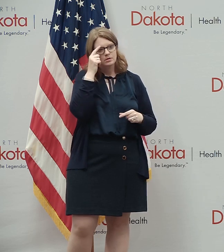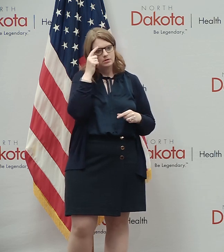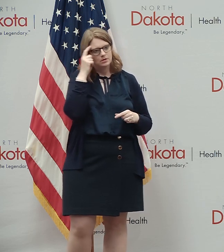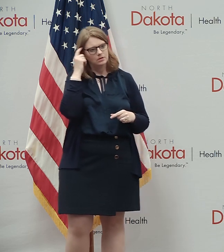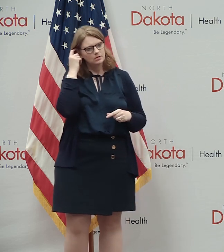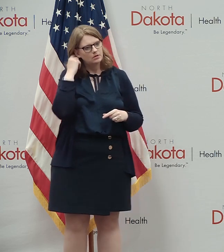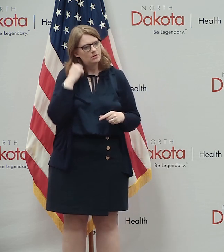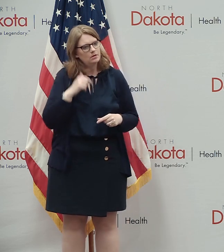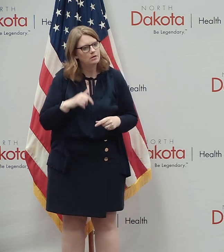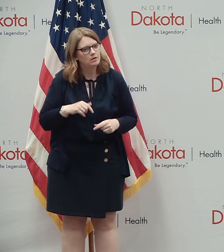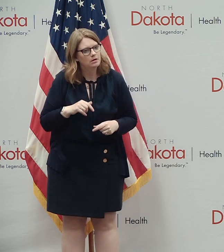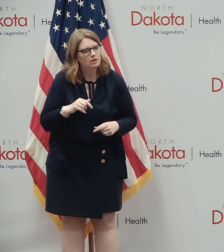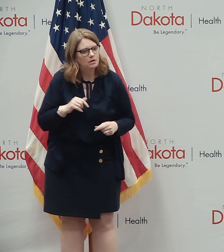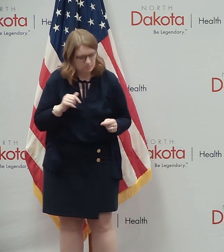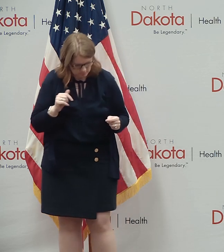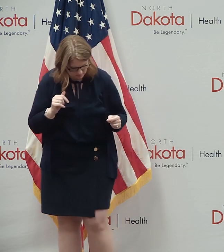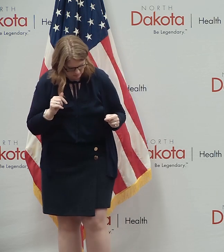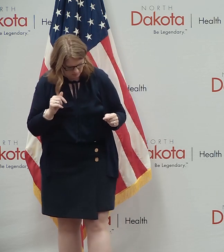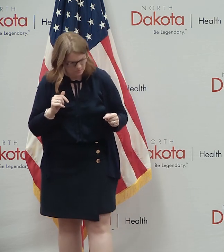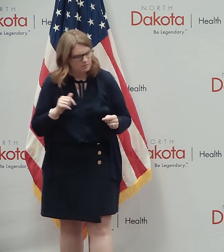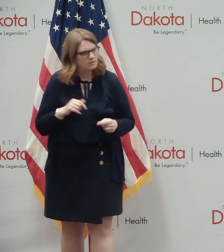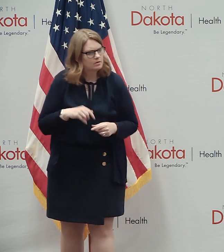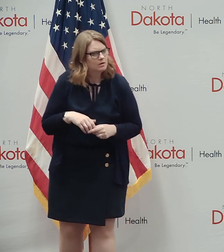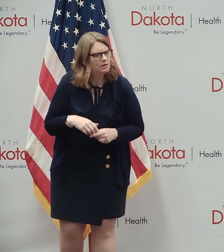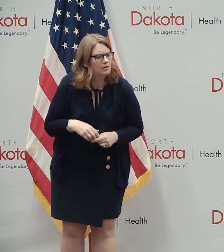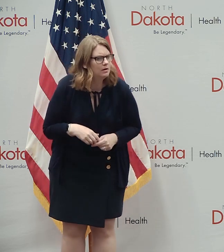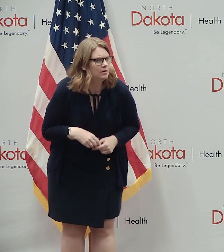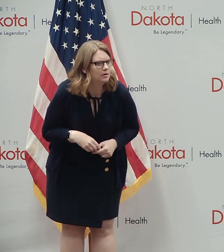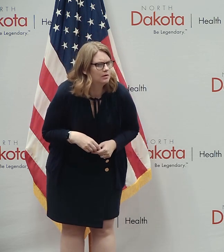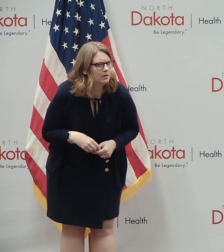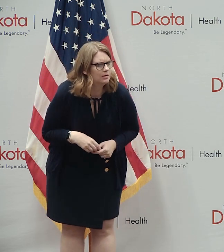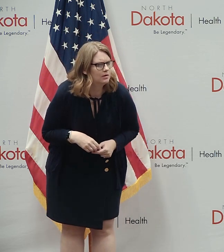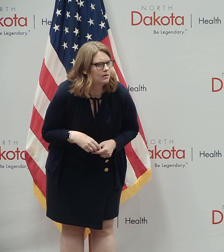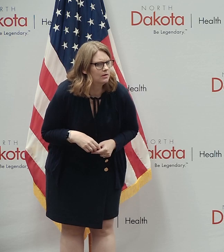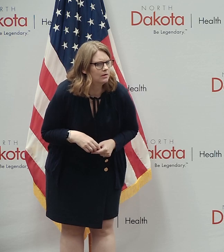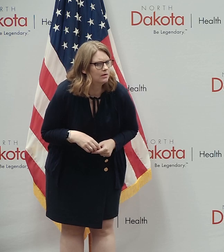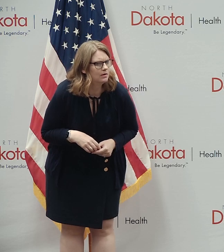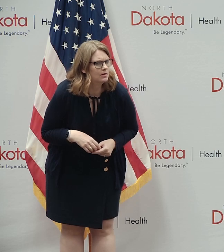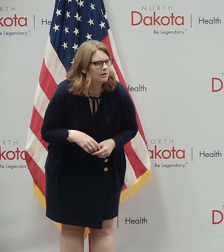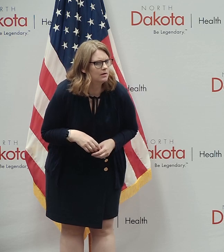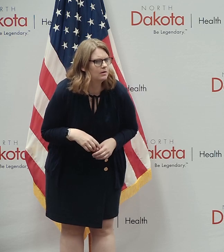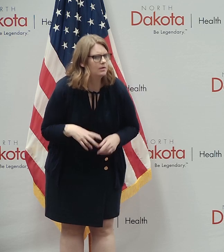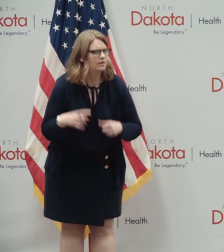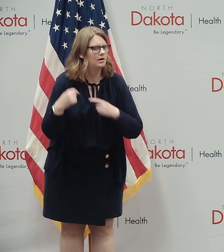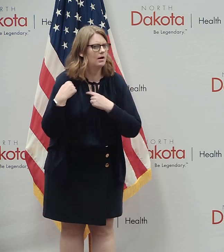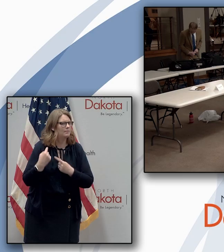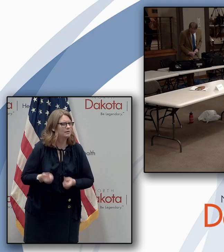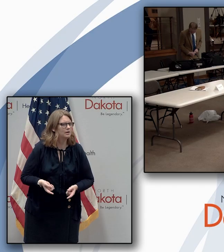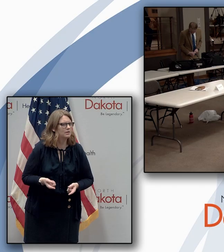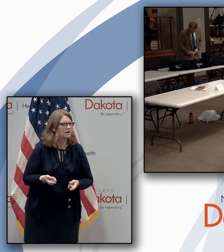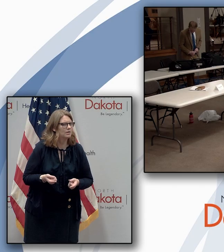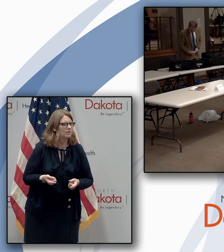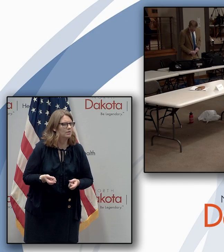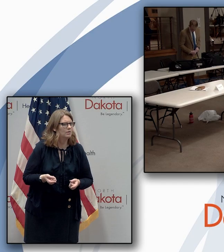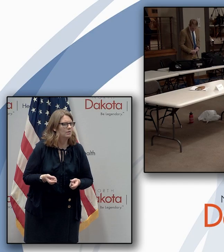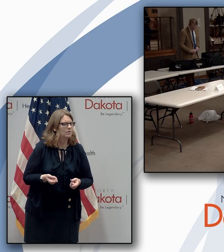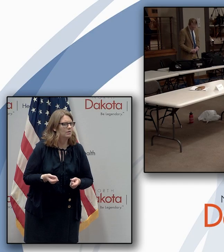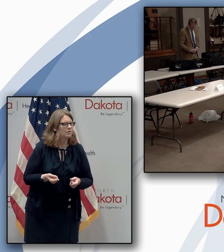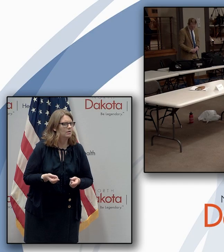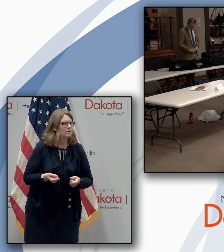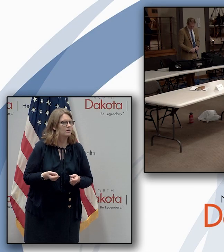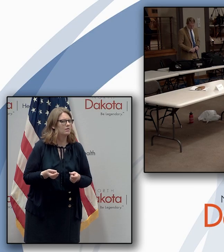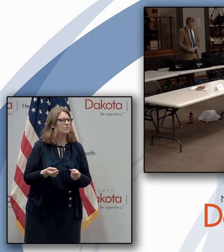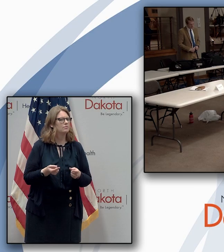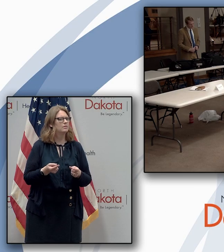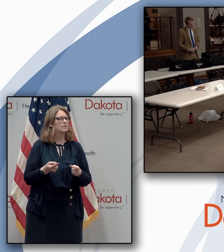from litigants and attorneys in terms of how you've had to do it up until this point, using electronics, using probably Zooms and